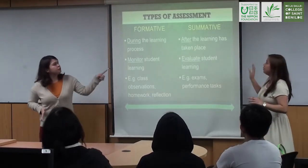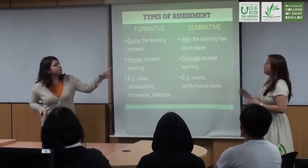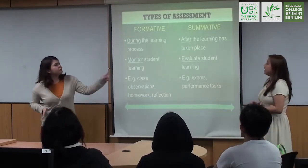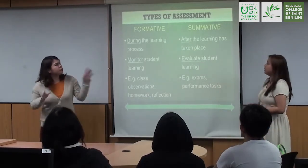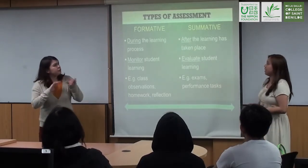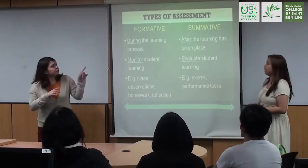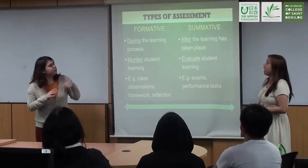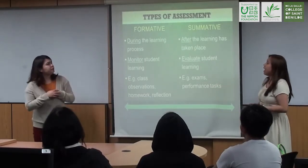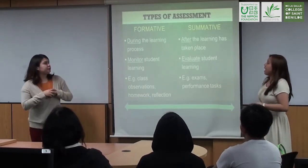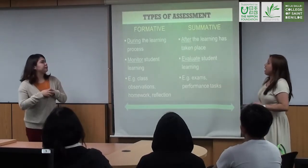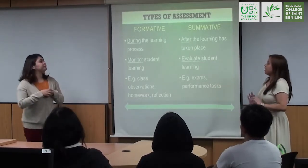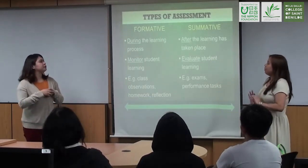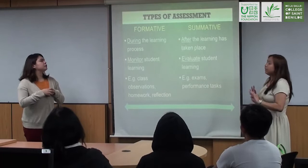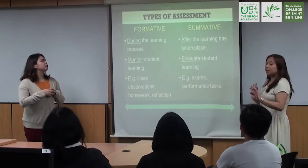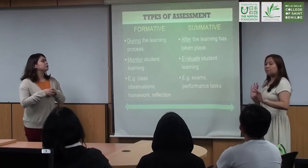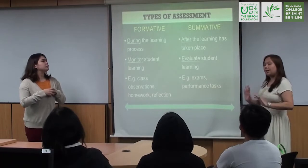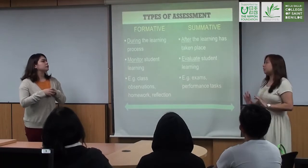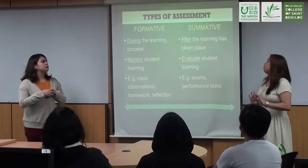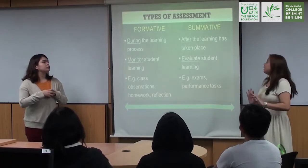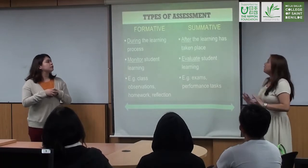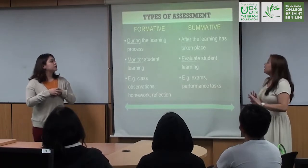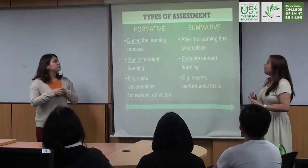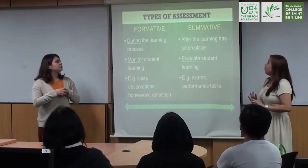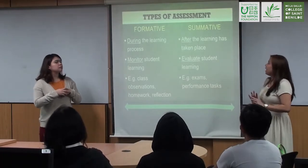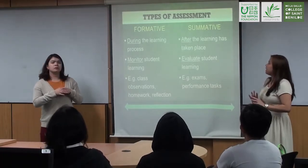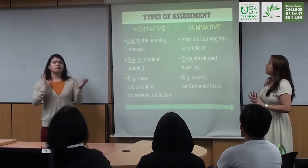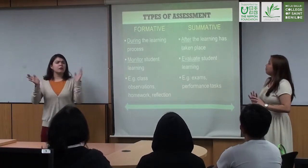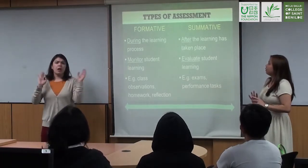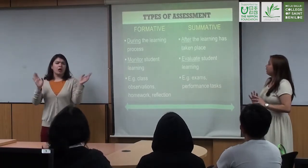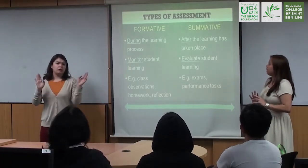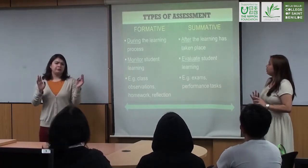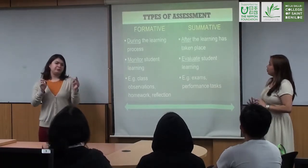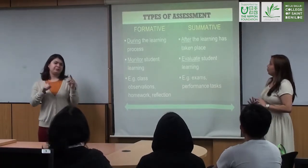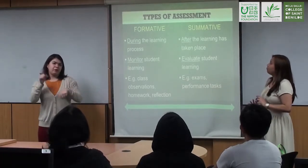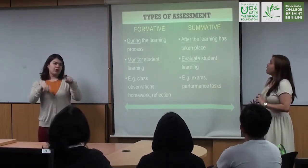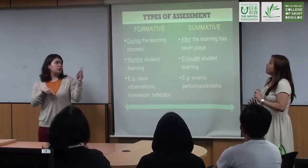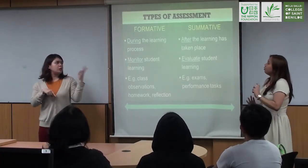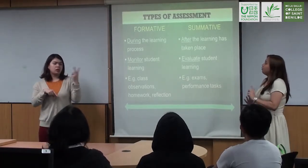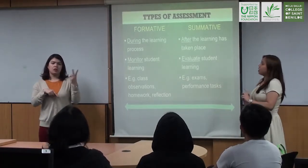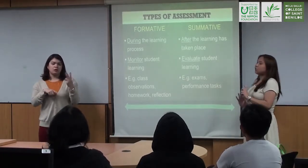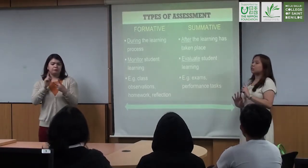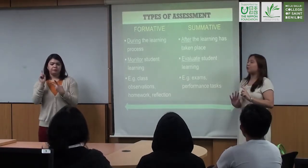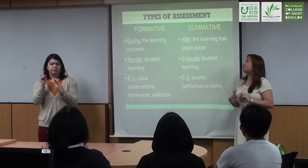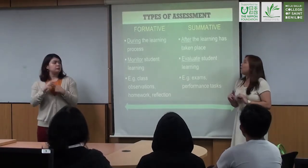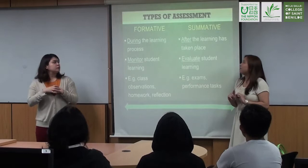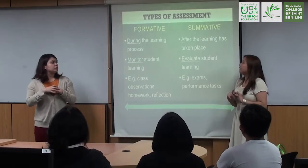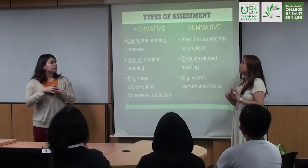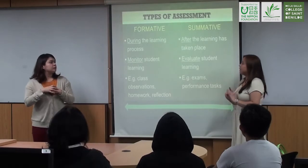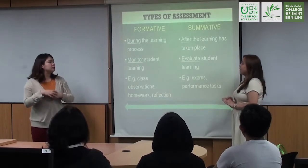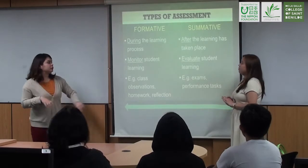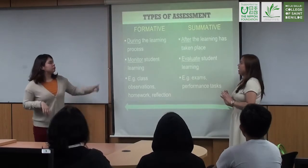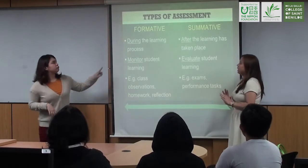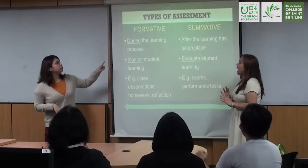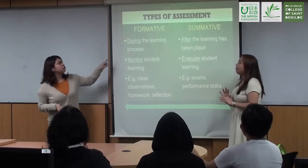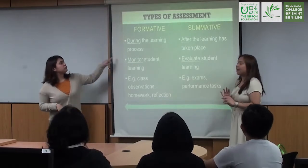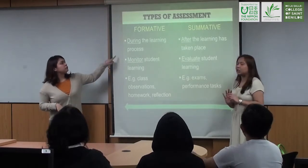the summative assessment. Now, what are the differences between the two? So first,